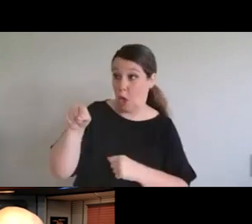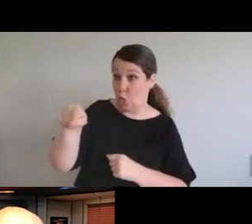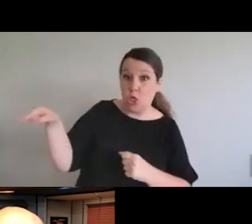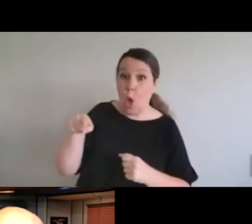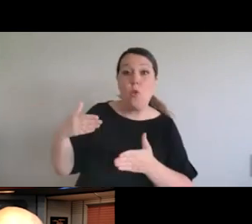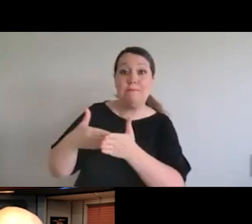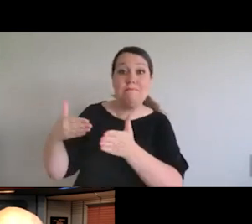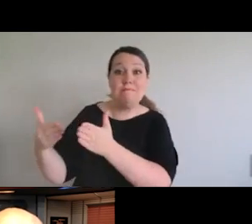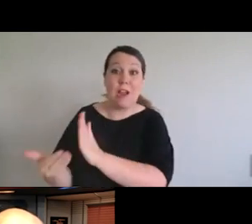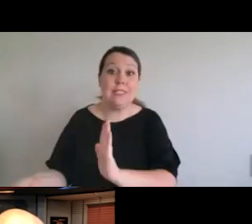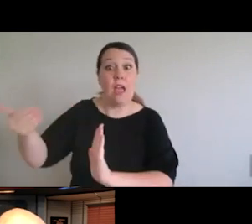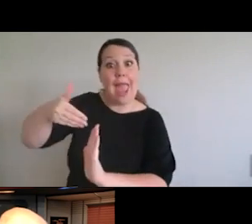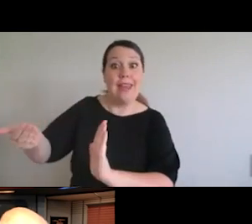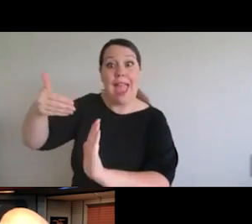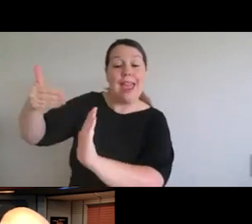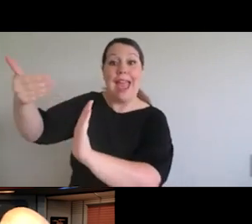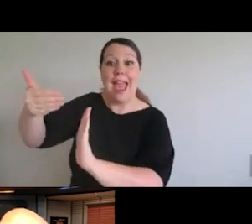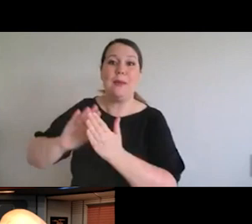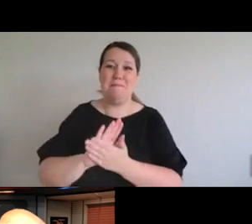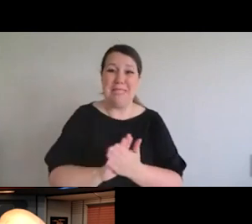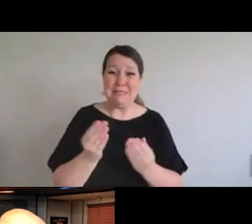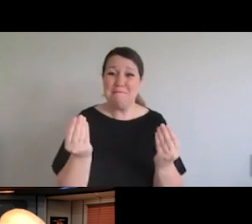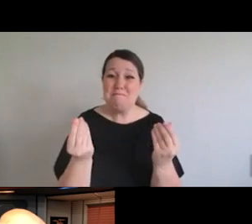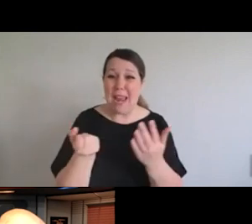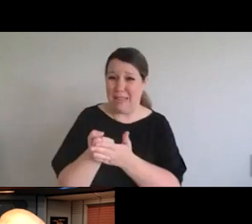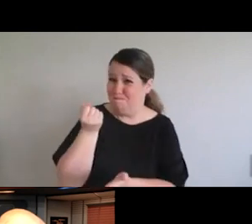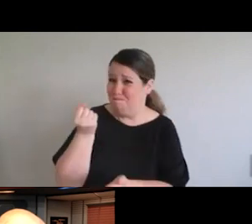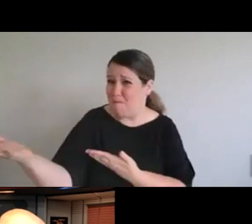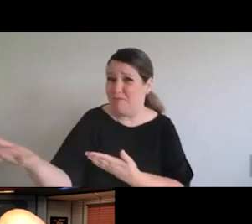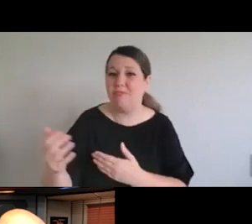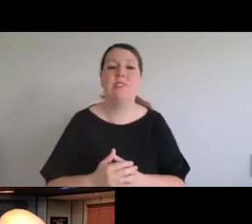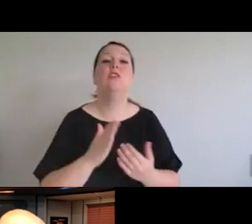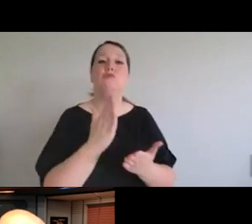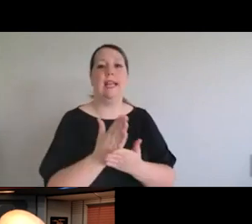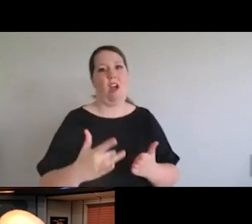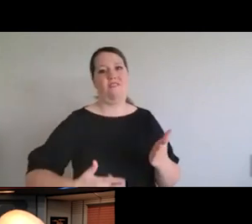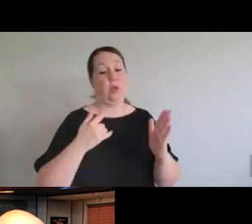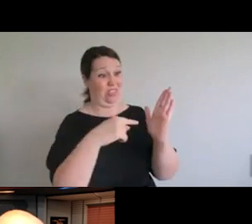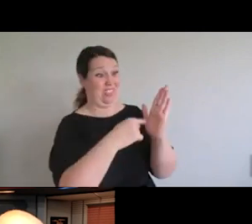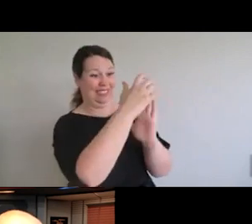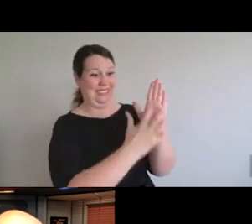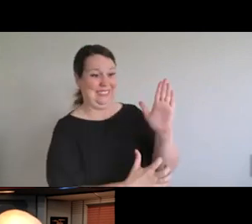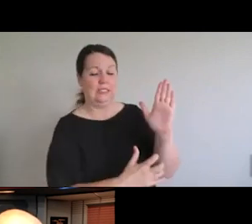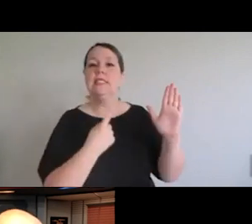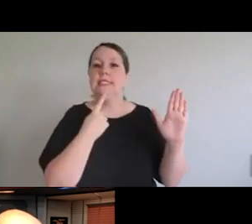impact of their option is wasting a whole lot of money while not making a whole lot of progress.